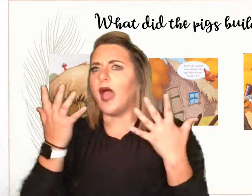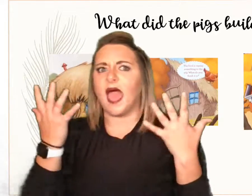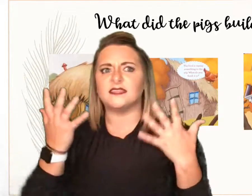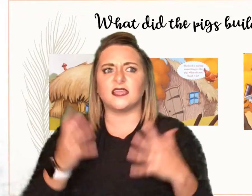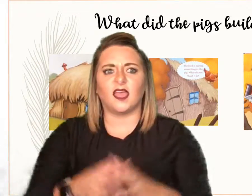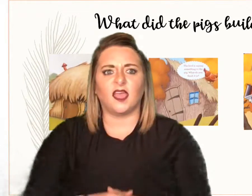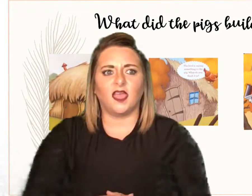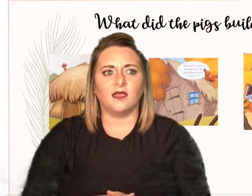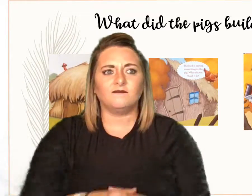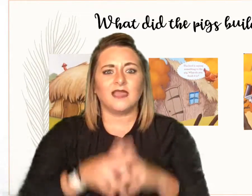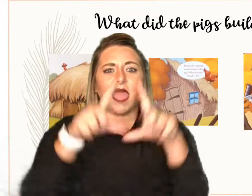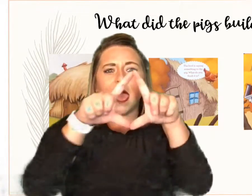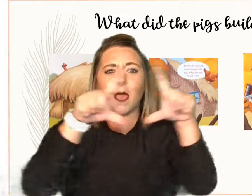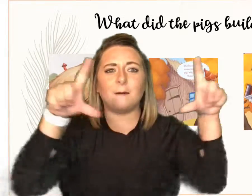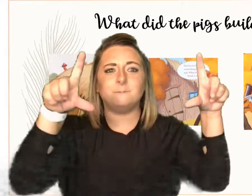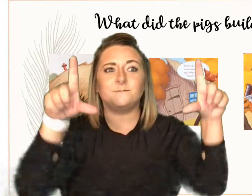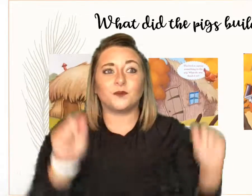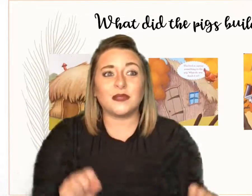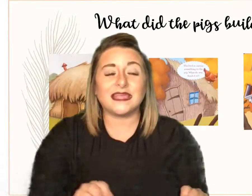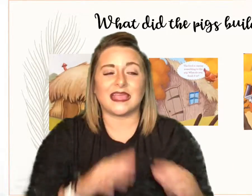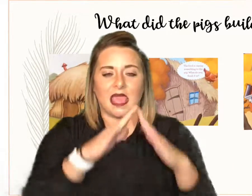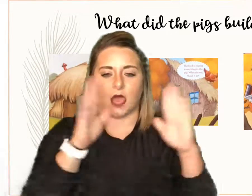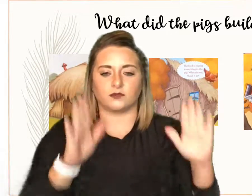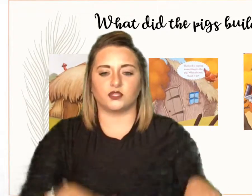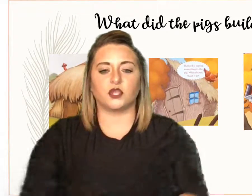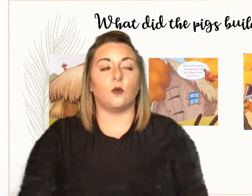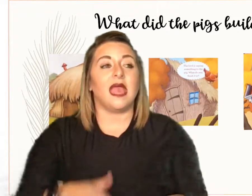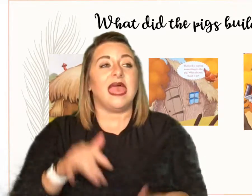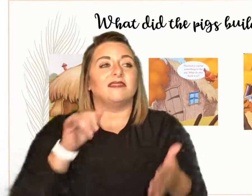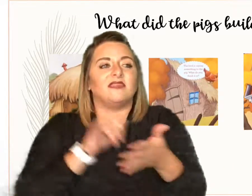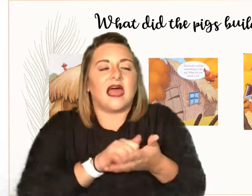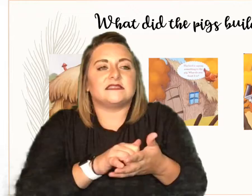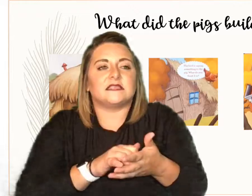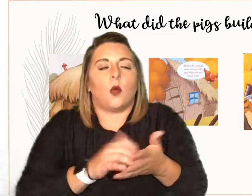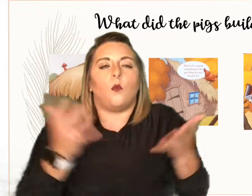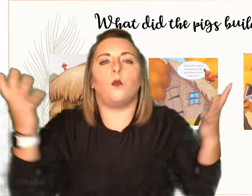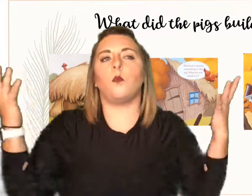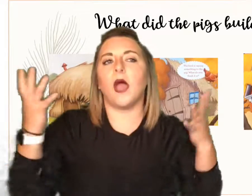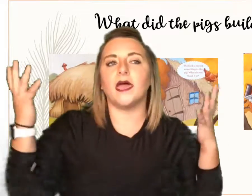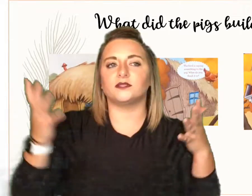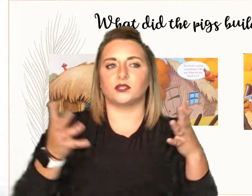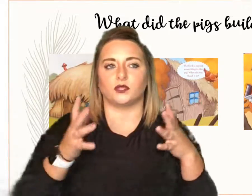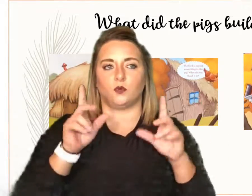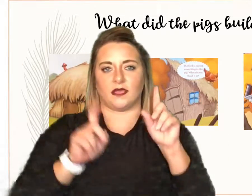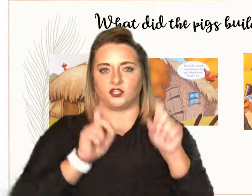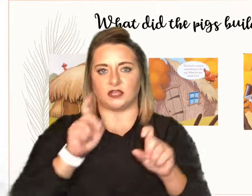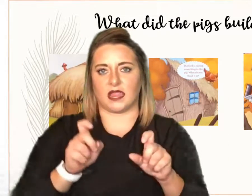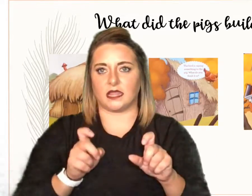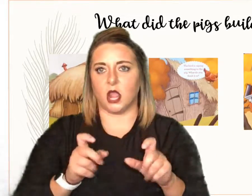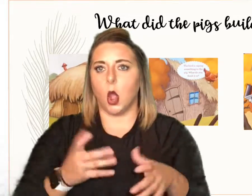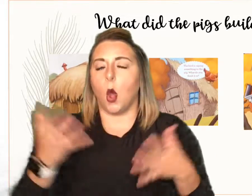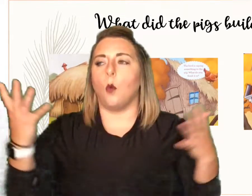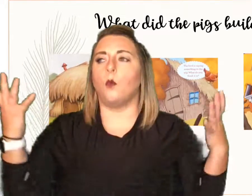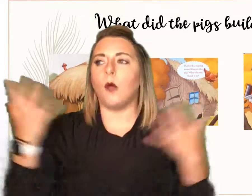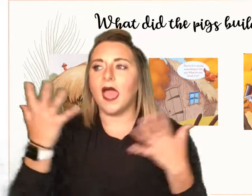built a what? A brick house. So that's a what